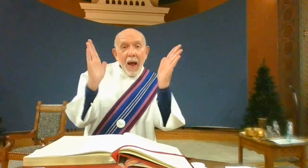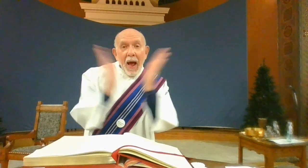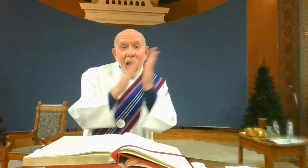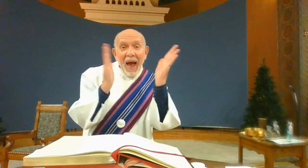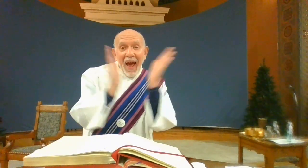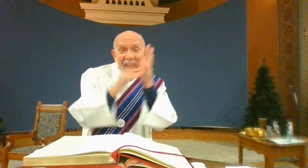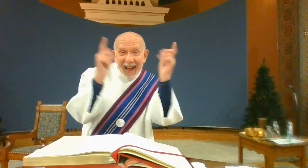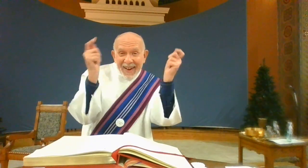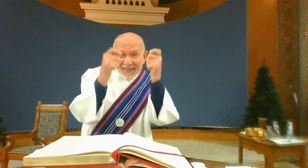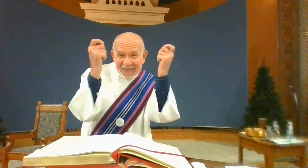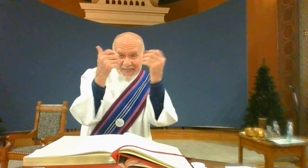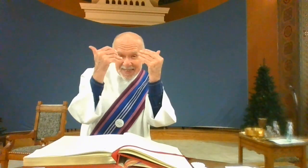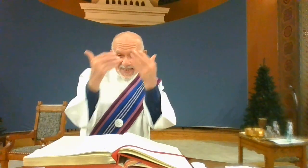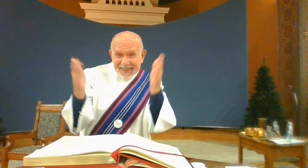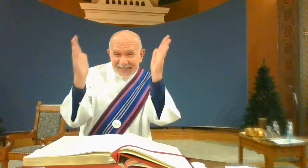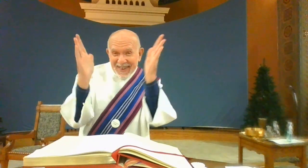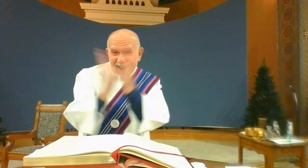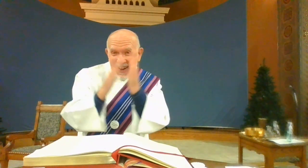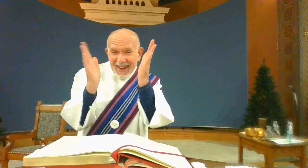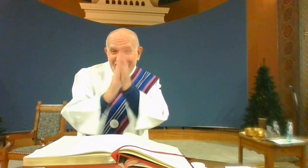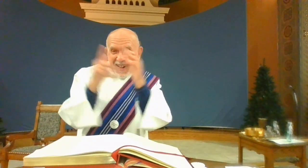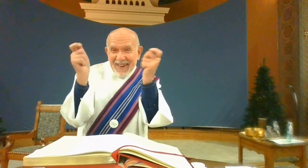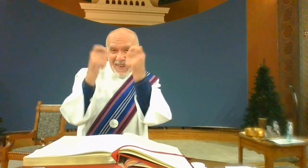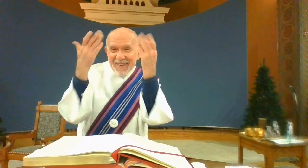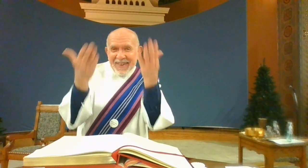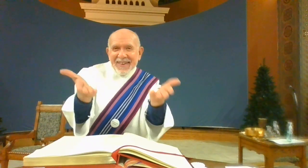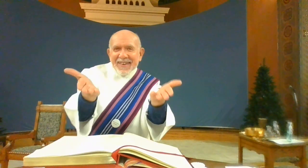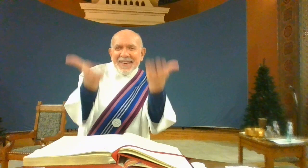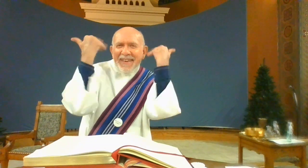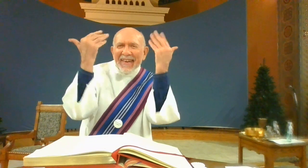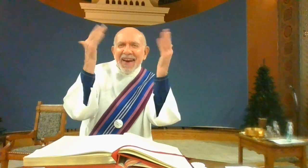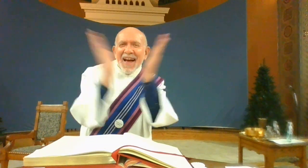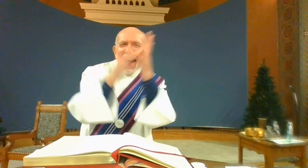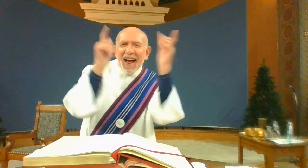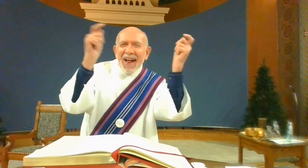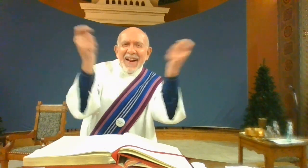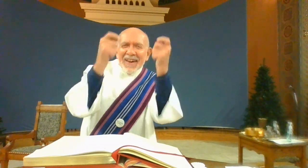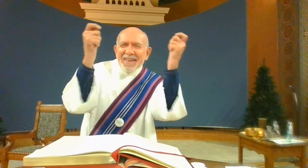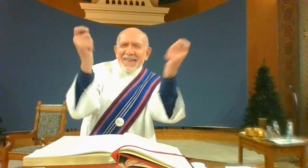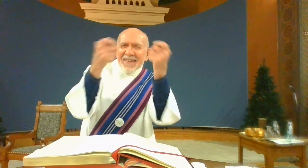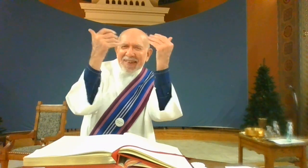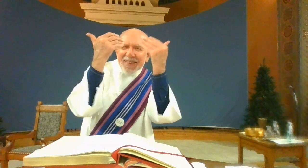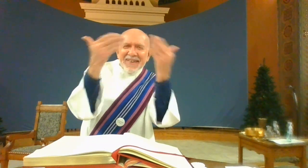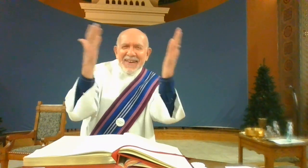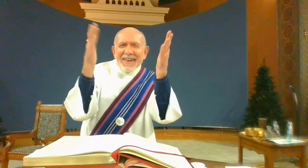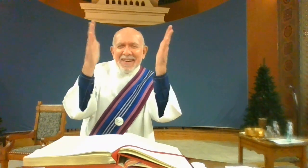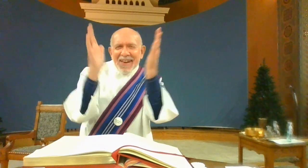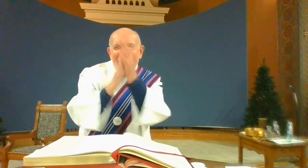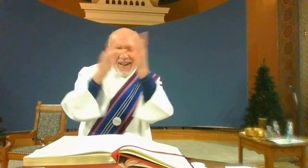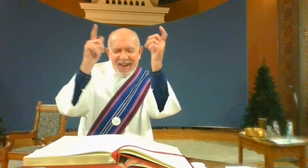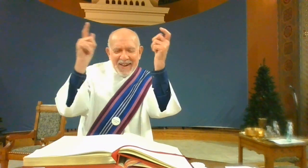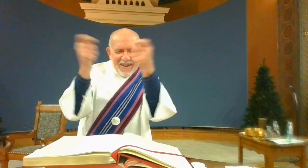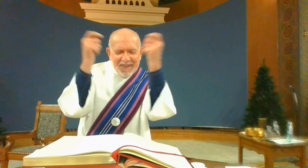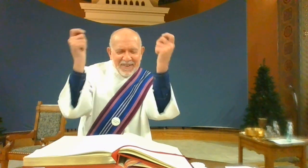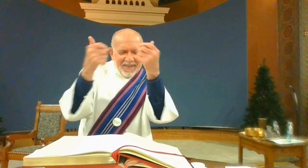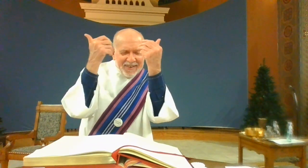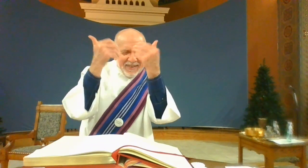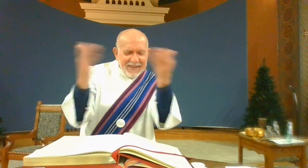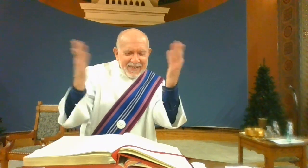Alleluia, Alleluia, Alleluia, Alleluia.